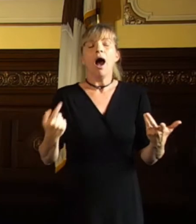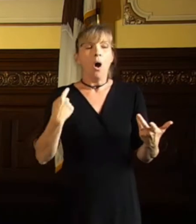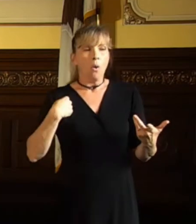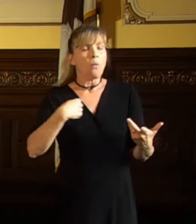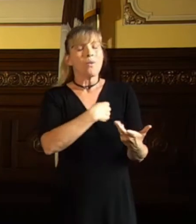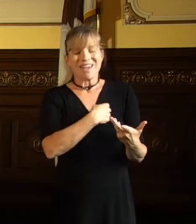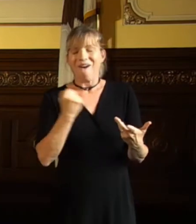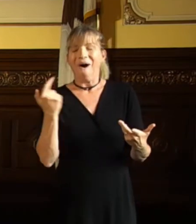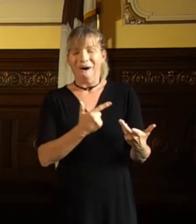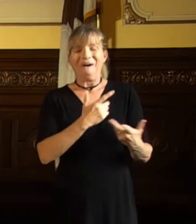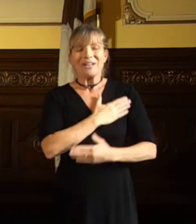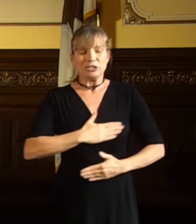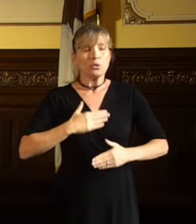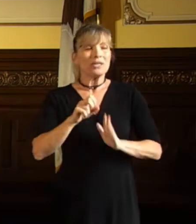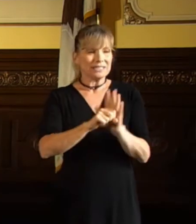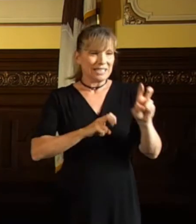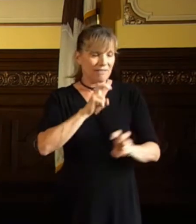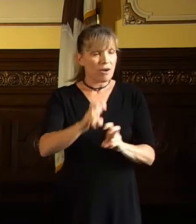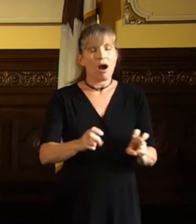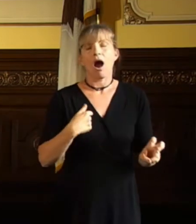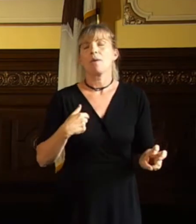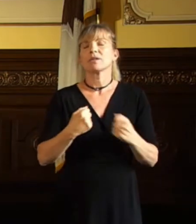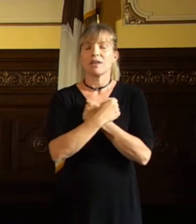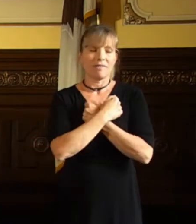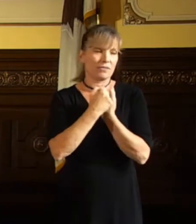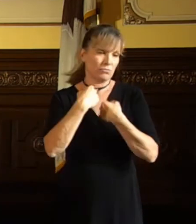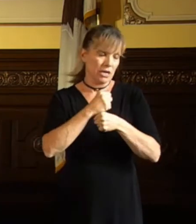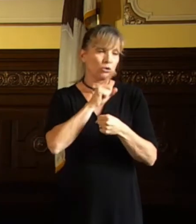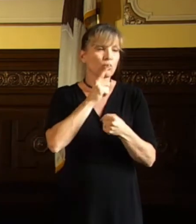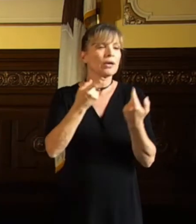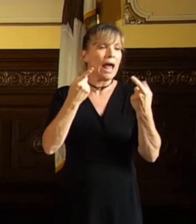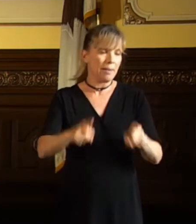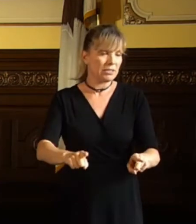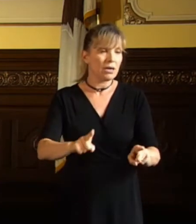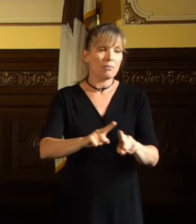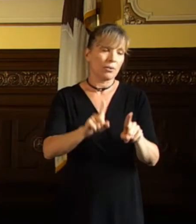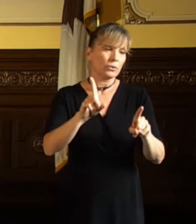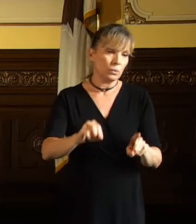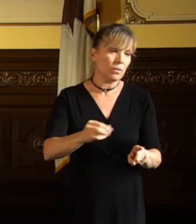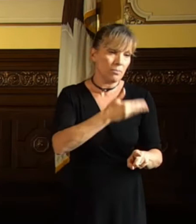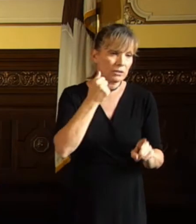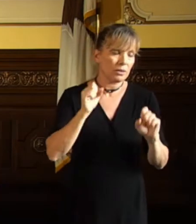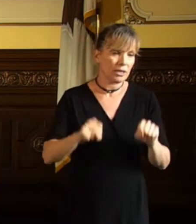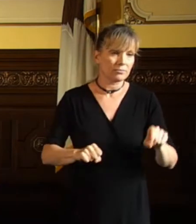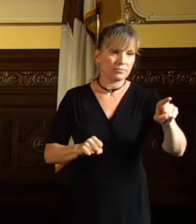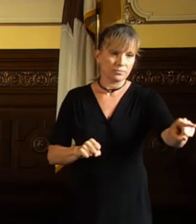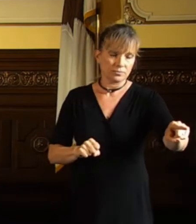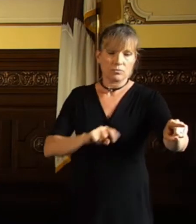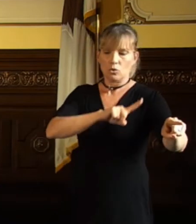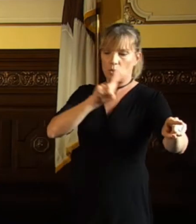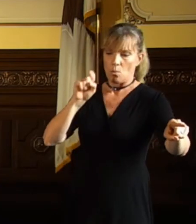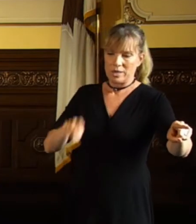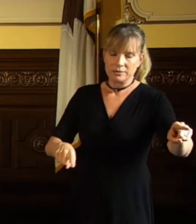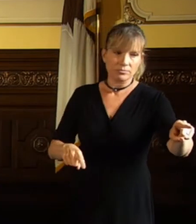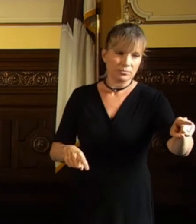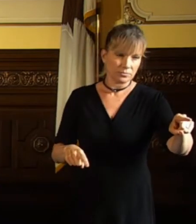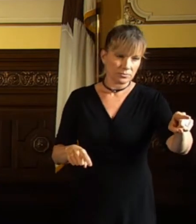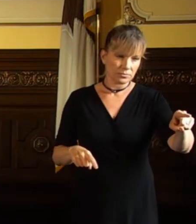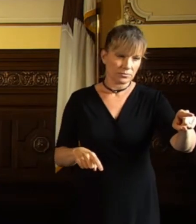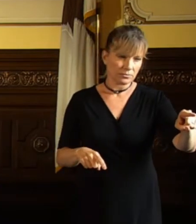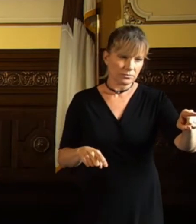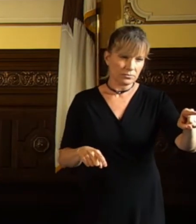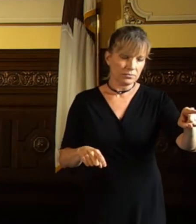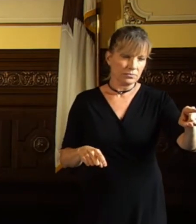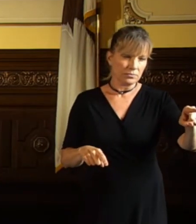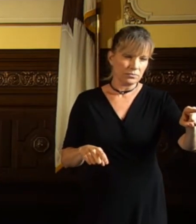us enjoy the state fair. So, I would love to make it happen. We just have to, do the best we can. Matt Roy with WICS News Channel